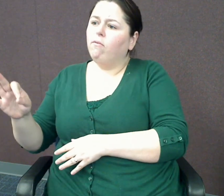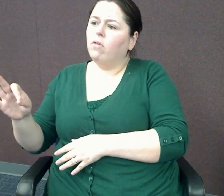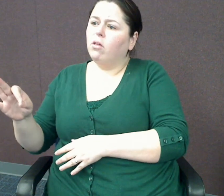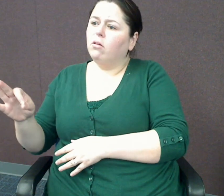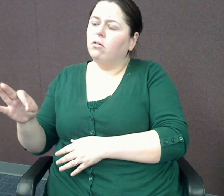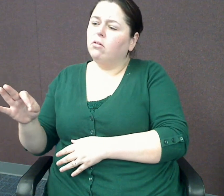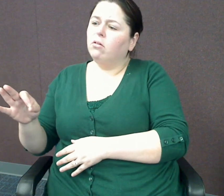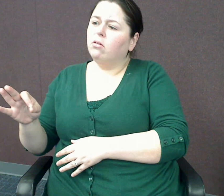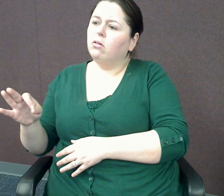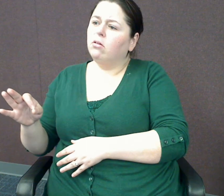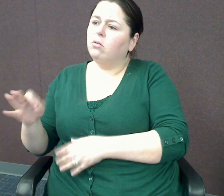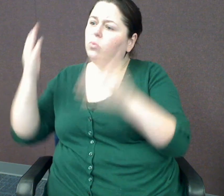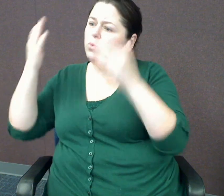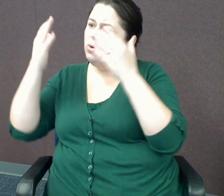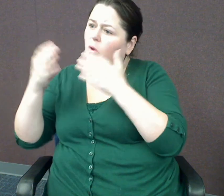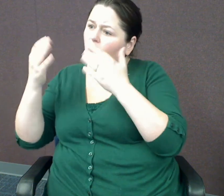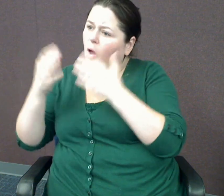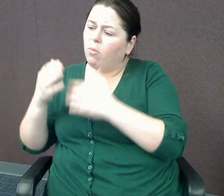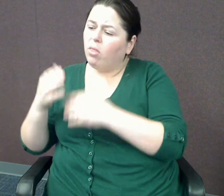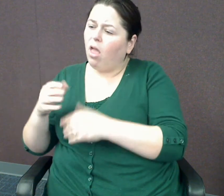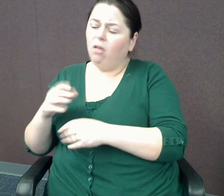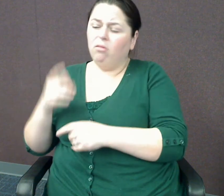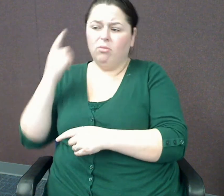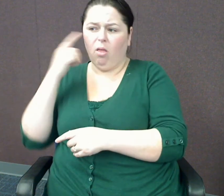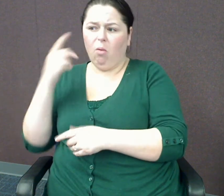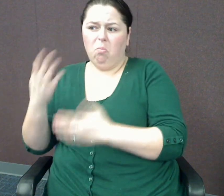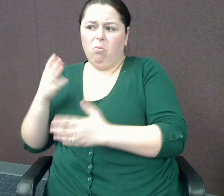It was dark back there. You thought nobody would see you.